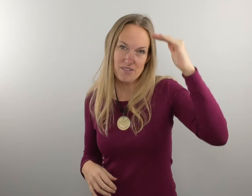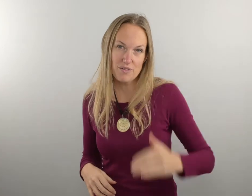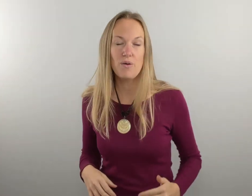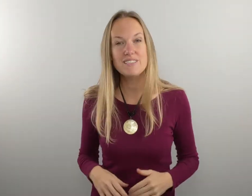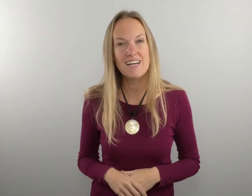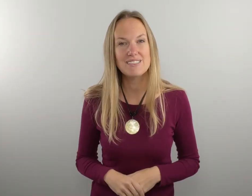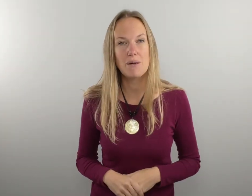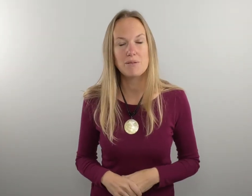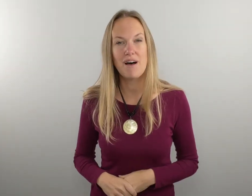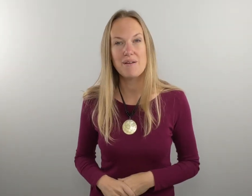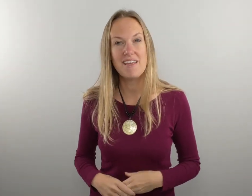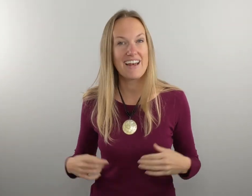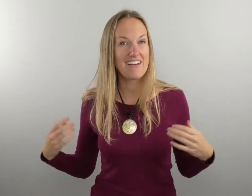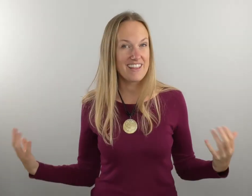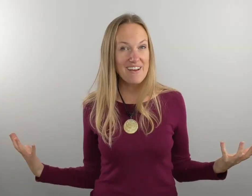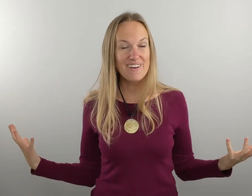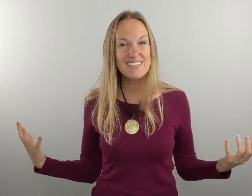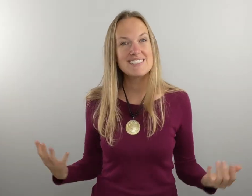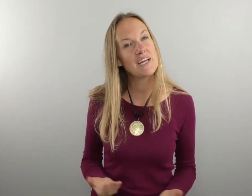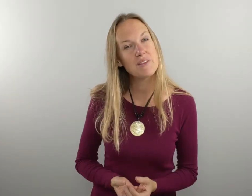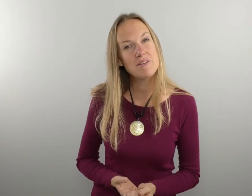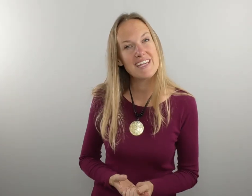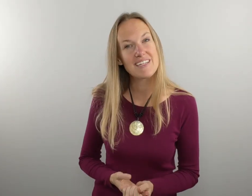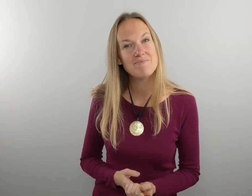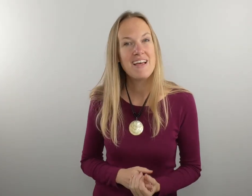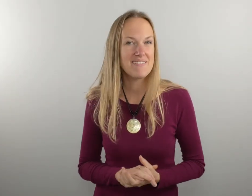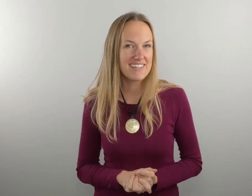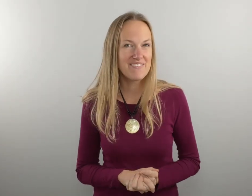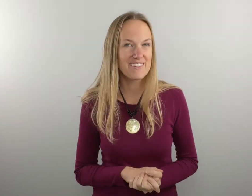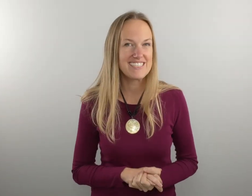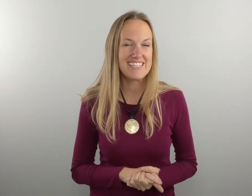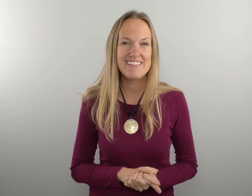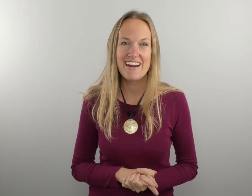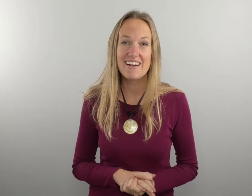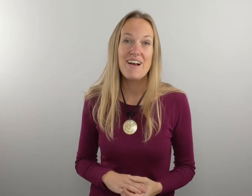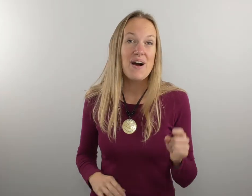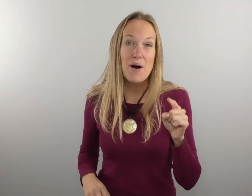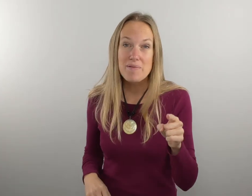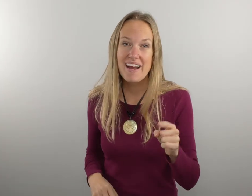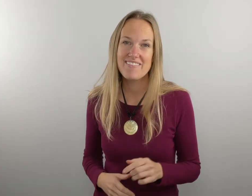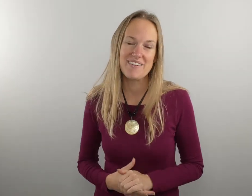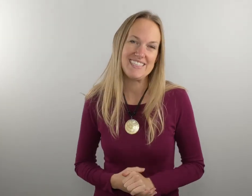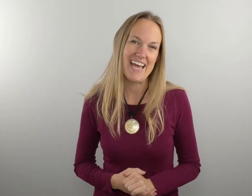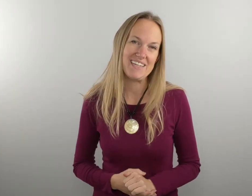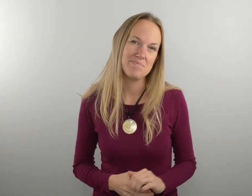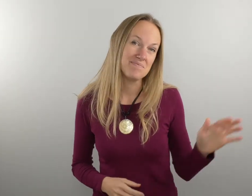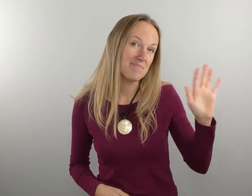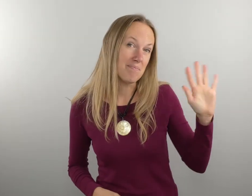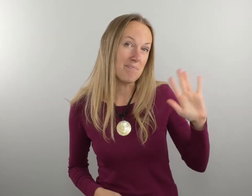whole song top to bottom, and then after that, we're gonna sign with the music. I'm looking forward to seeing you there. Hope you're having a great day.